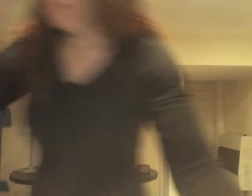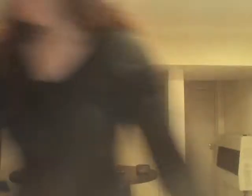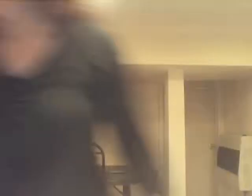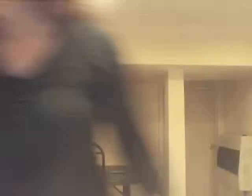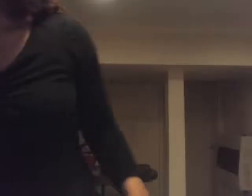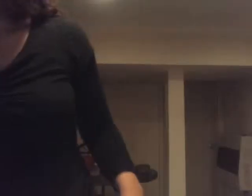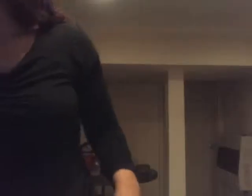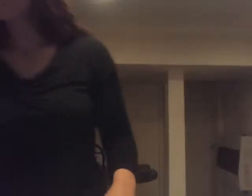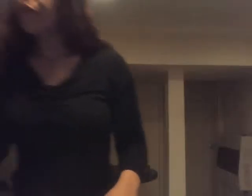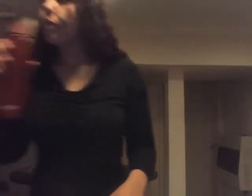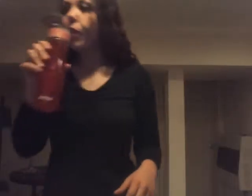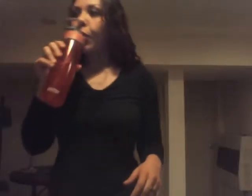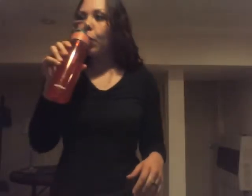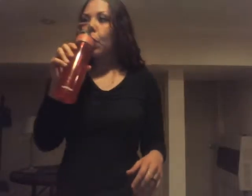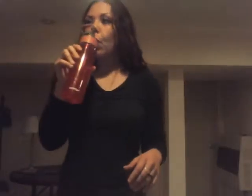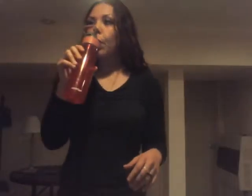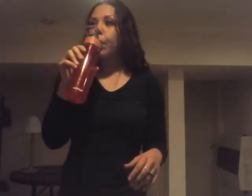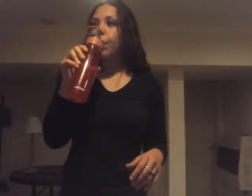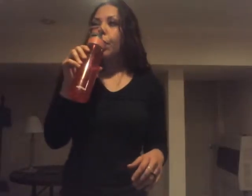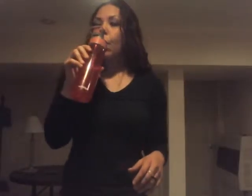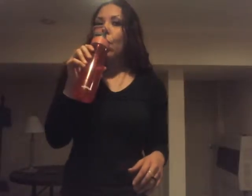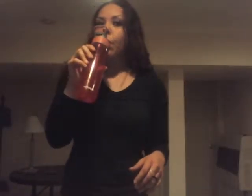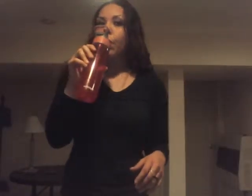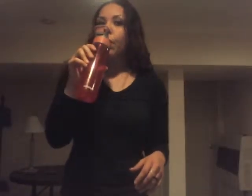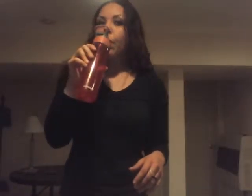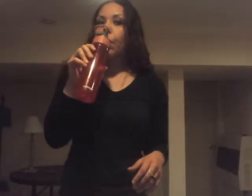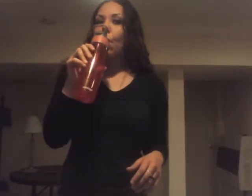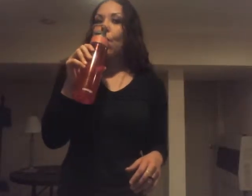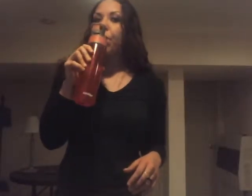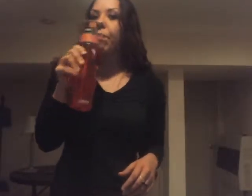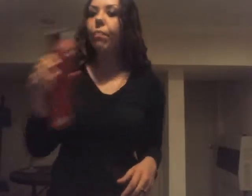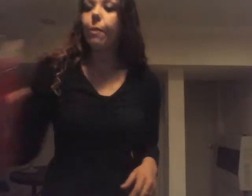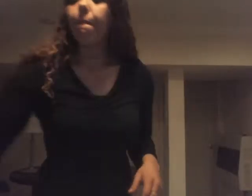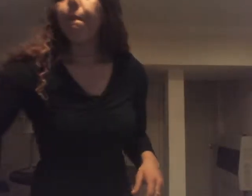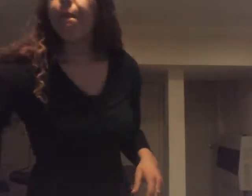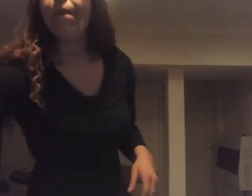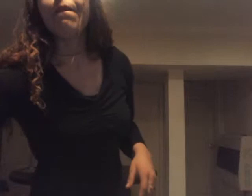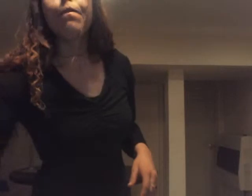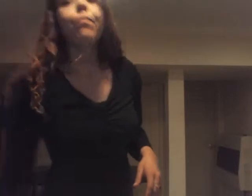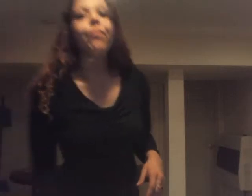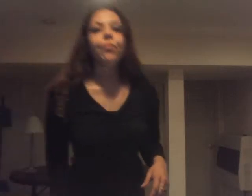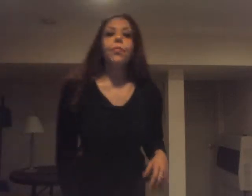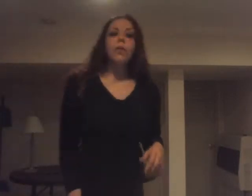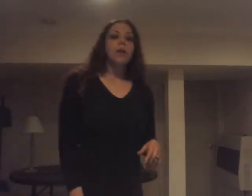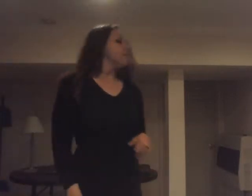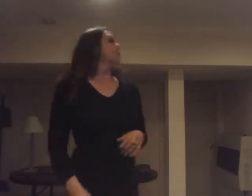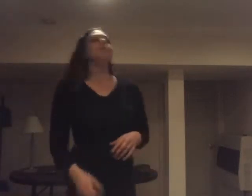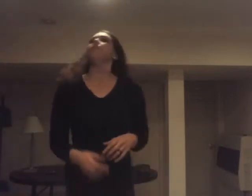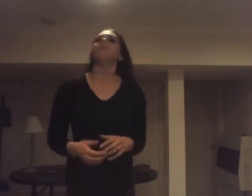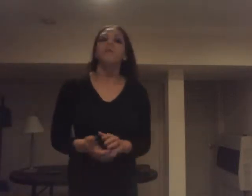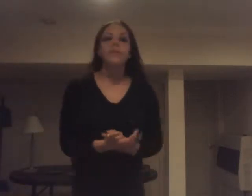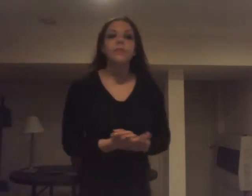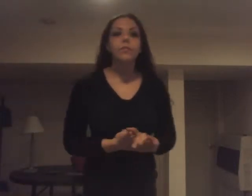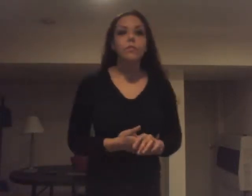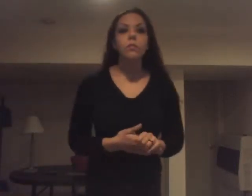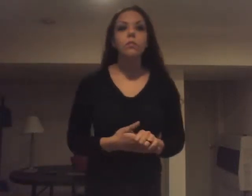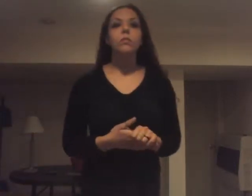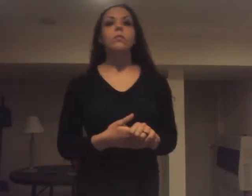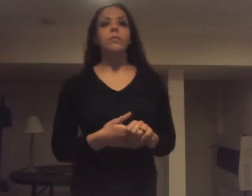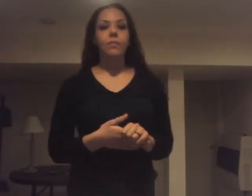Gresham College presents Mad, Bad or Sad by Professor Glenn D. Wilson. Thank you,